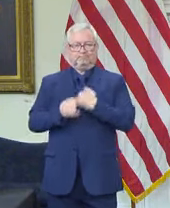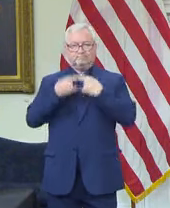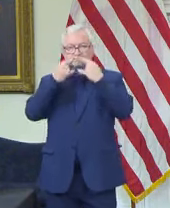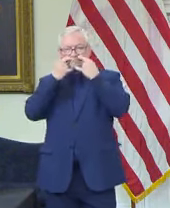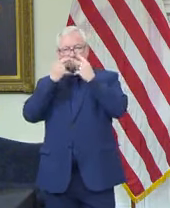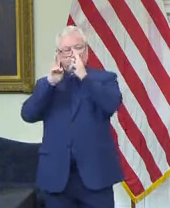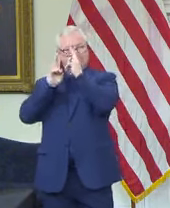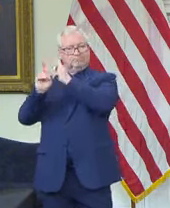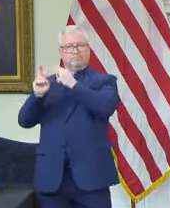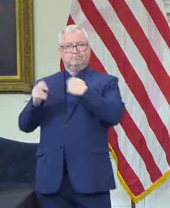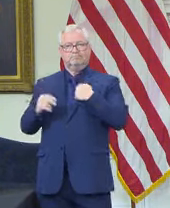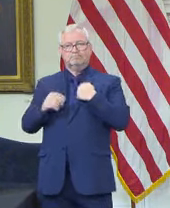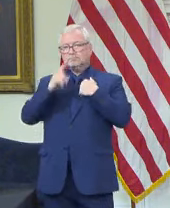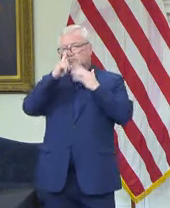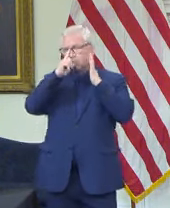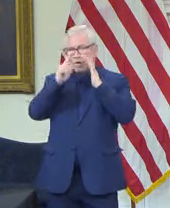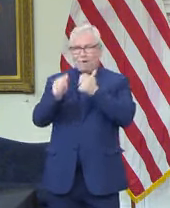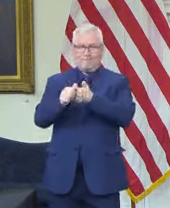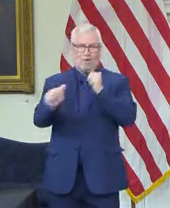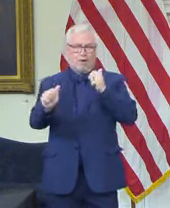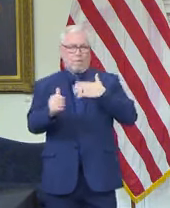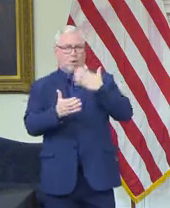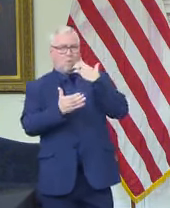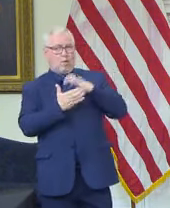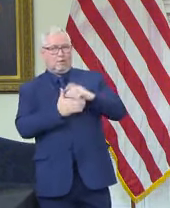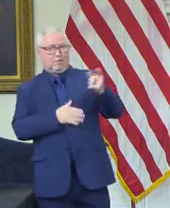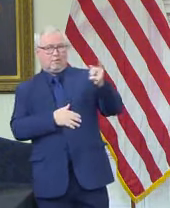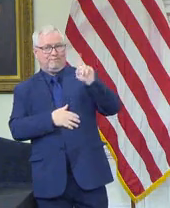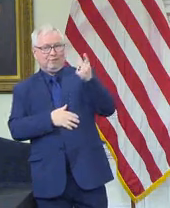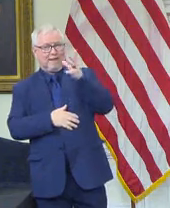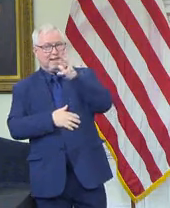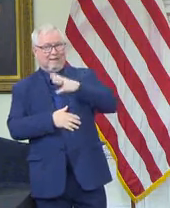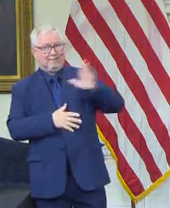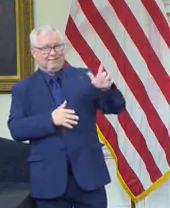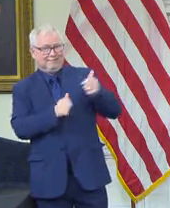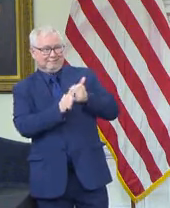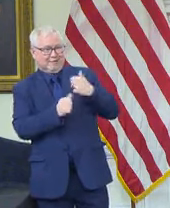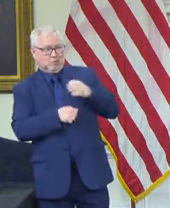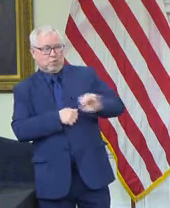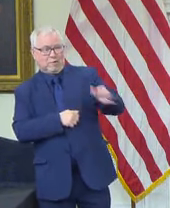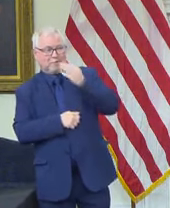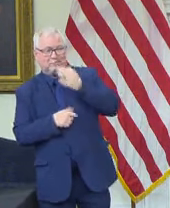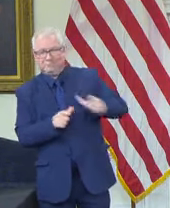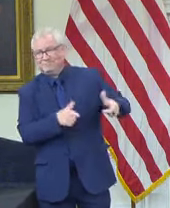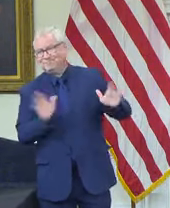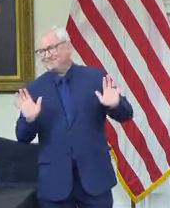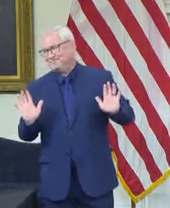First Lady, except to drop some food outside the door. Thank you. Thank you.